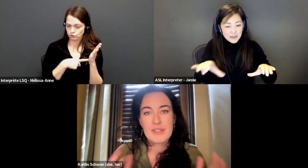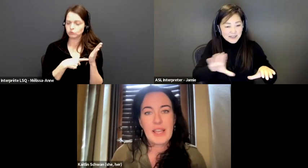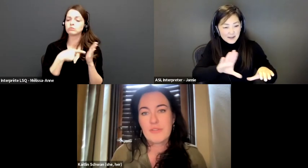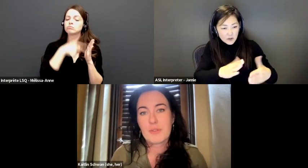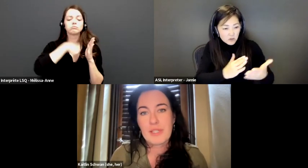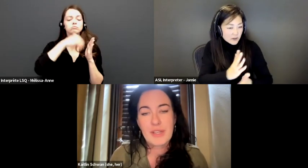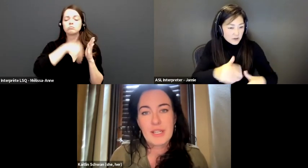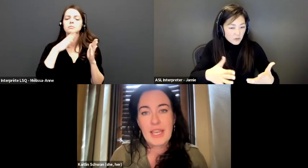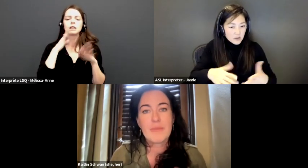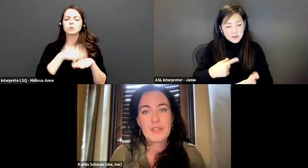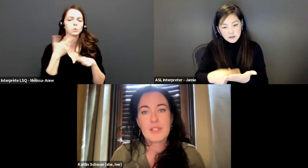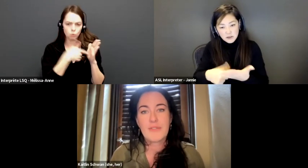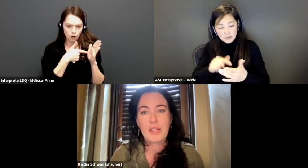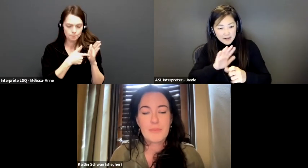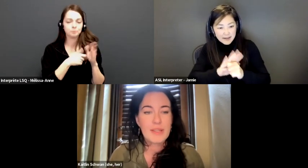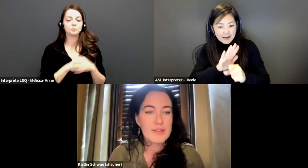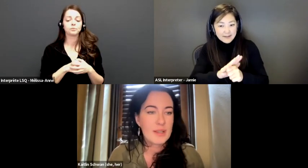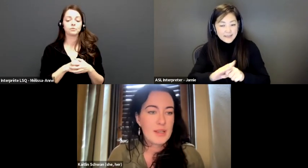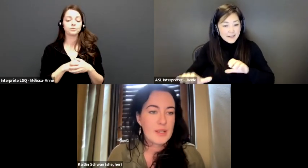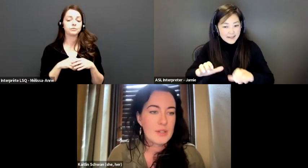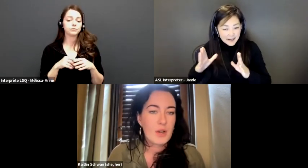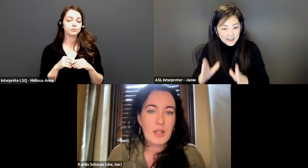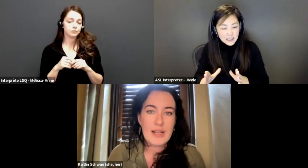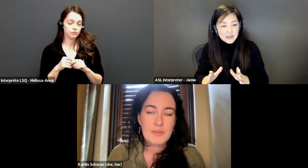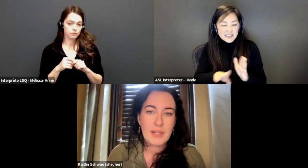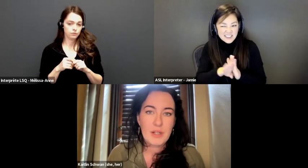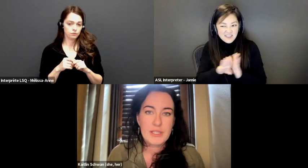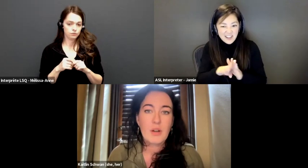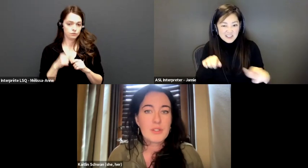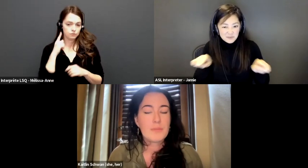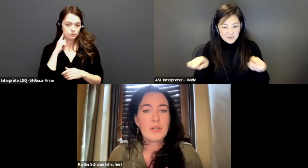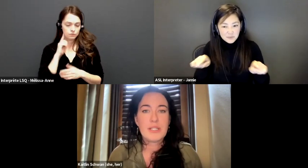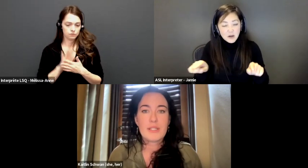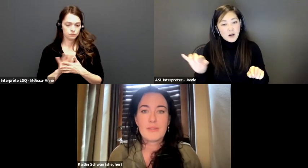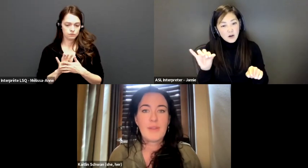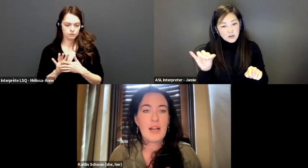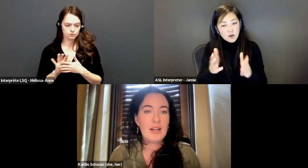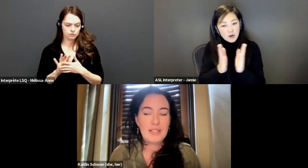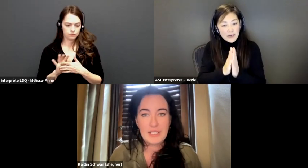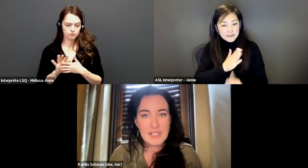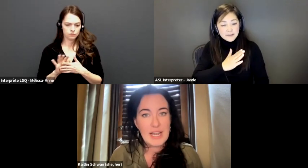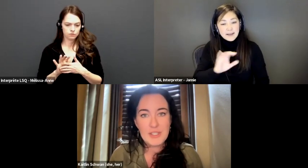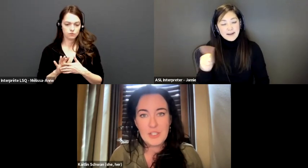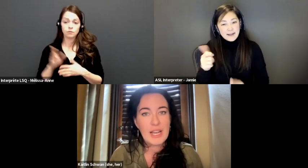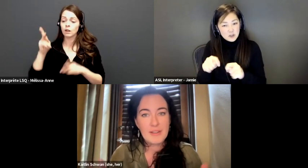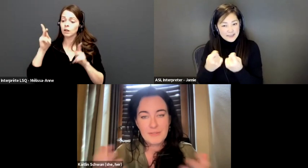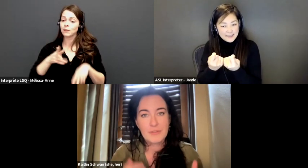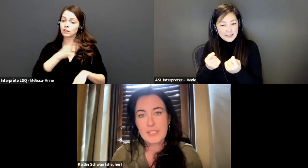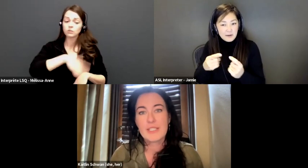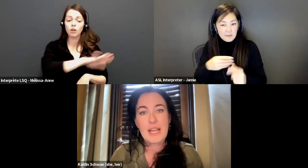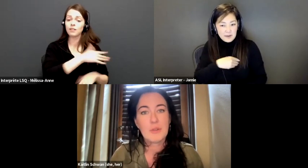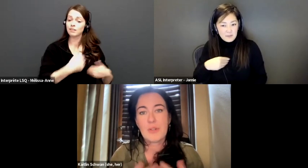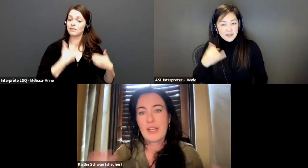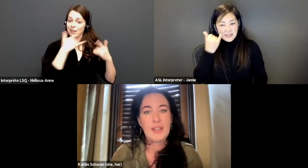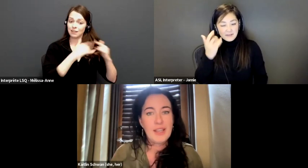and activists and folks living in encampments to develop this. So I'll ask my colleague to also put a link to that in the chat, and feel